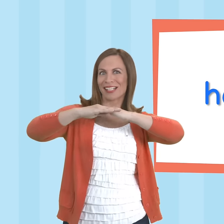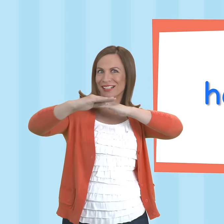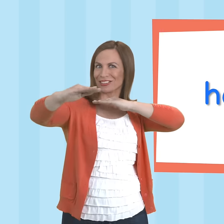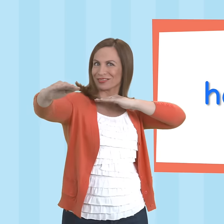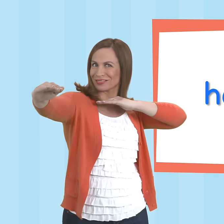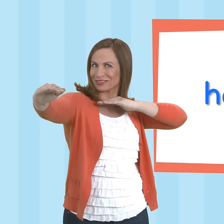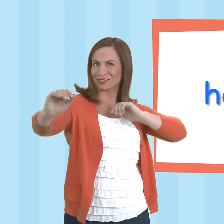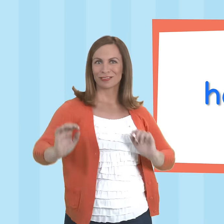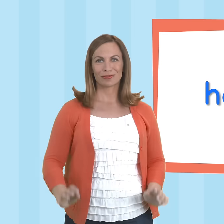Horizon.